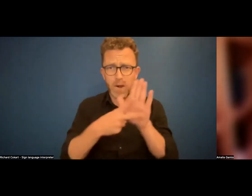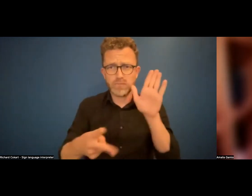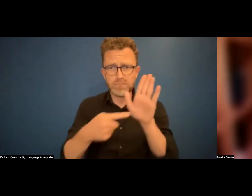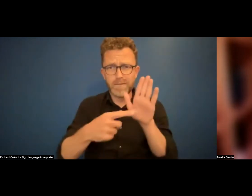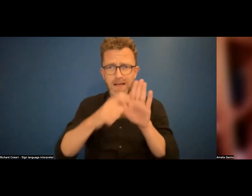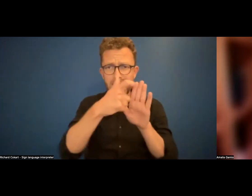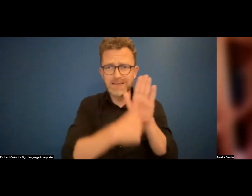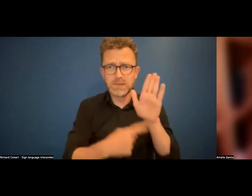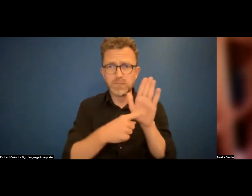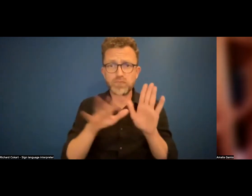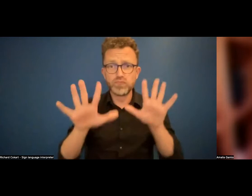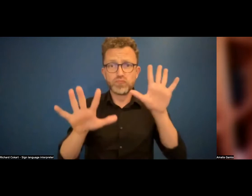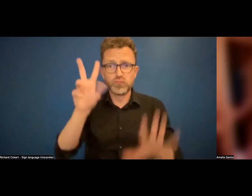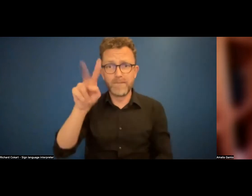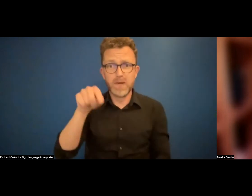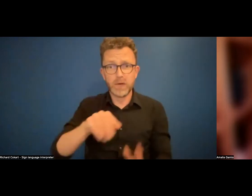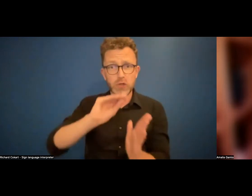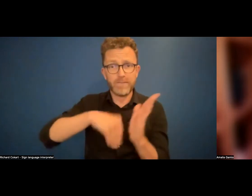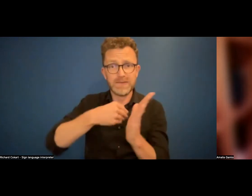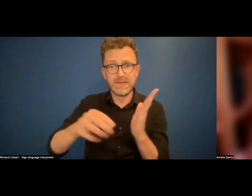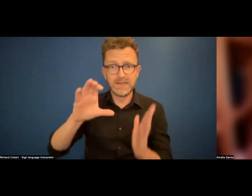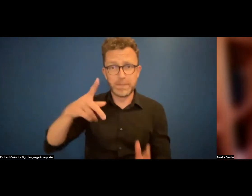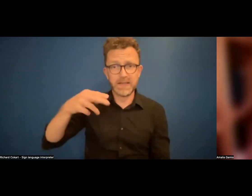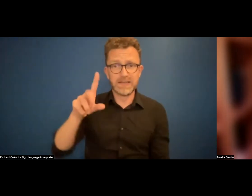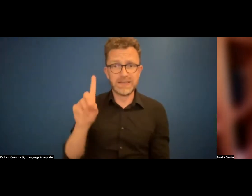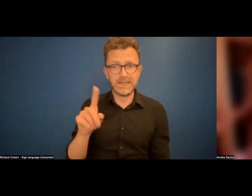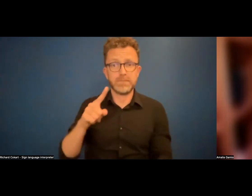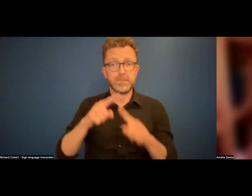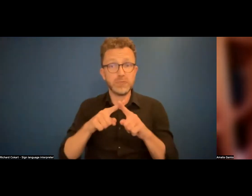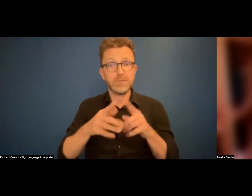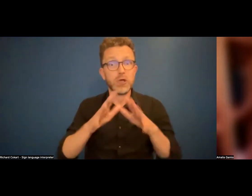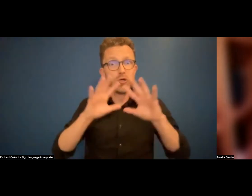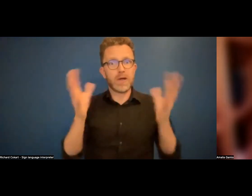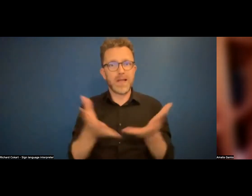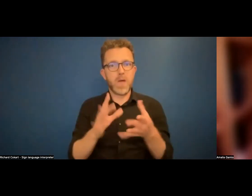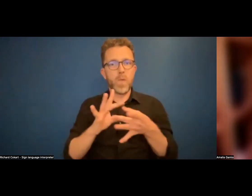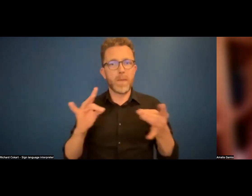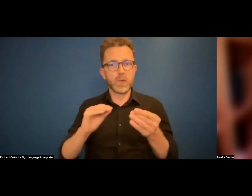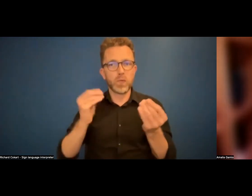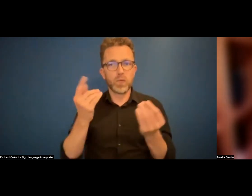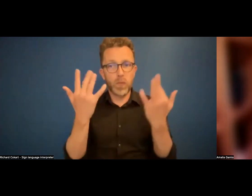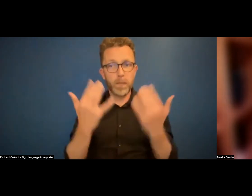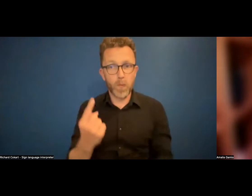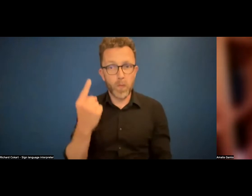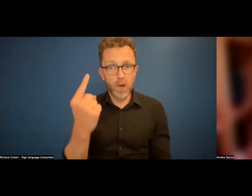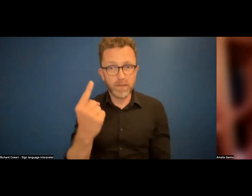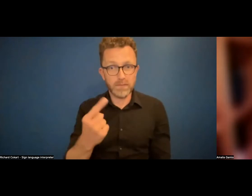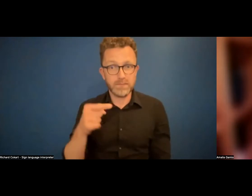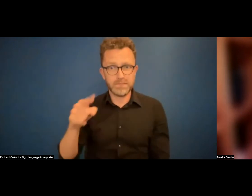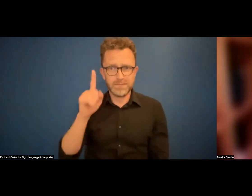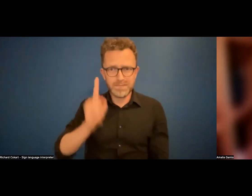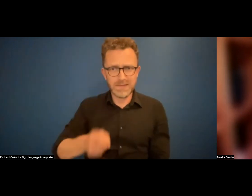stigma when they do not understand the need to demedicalize psychosocial or intellectual